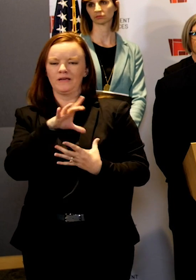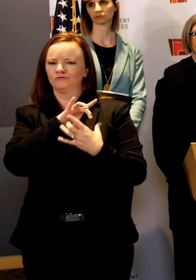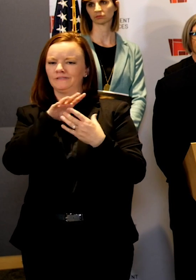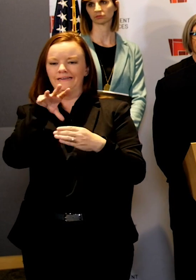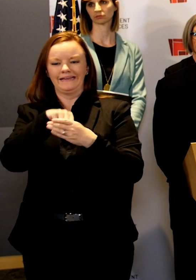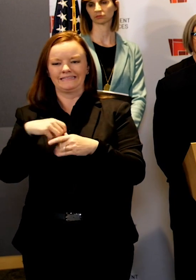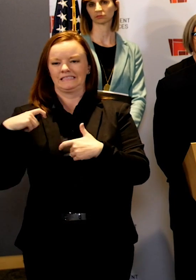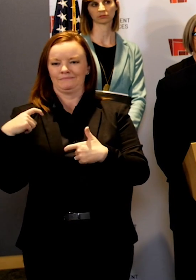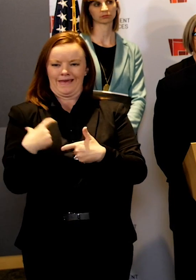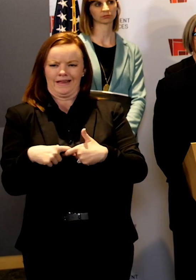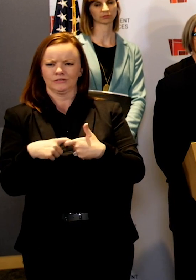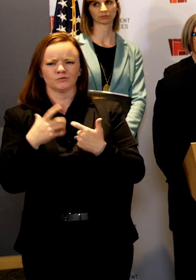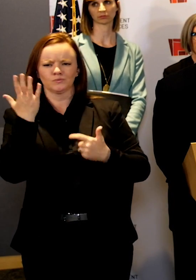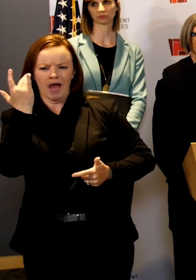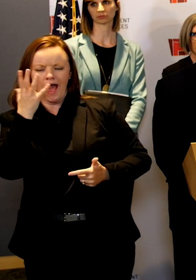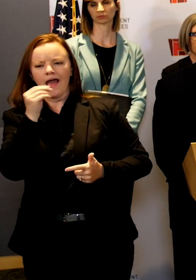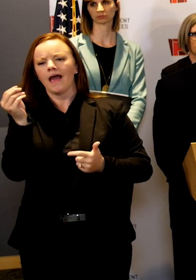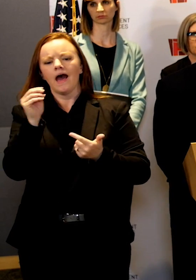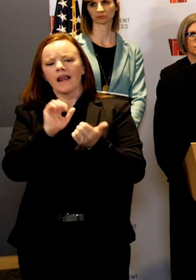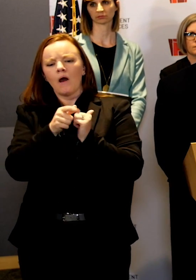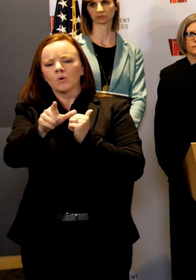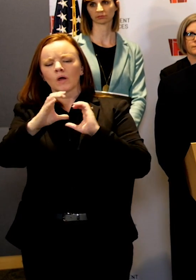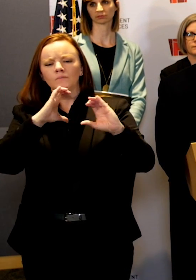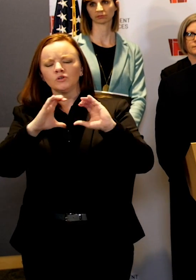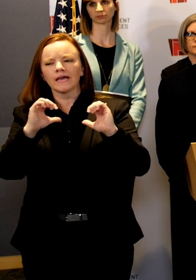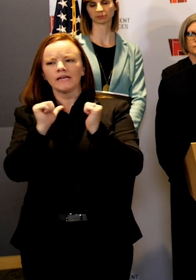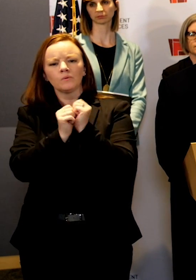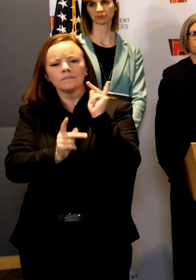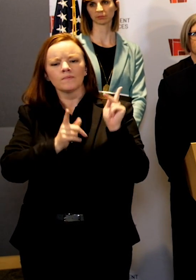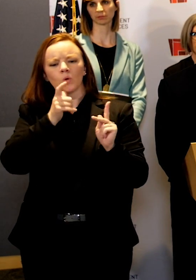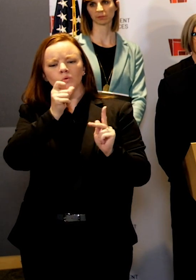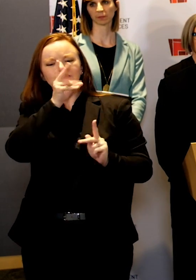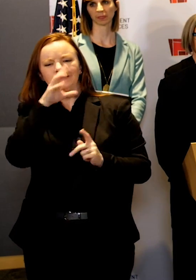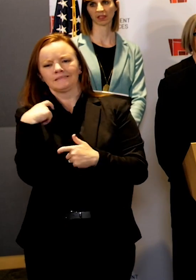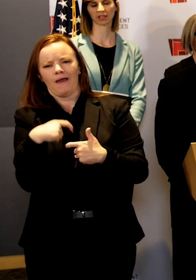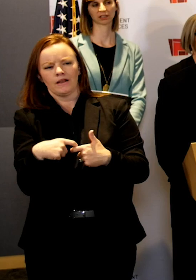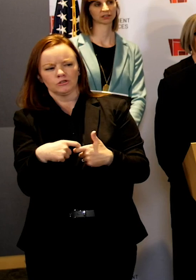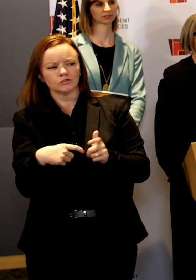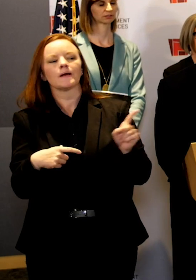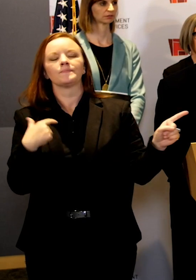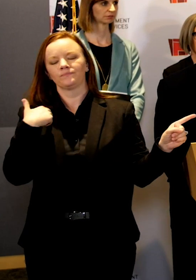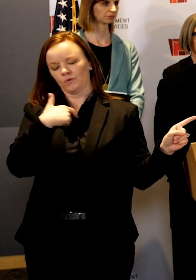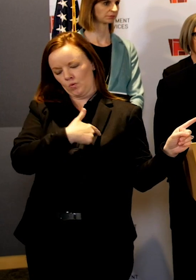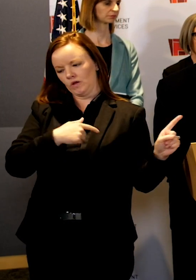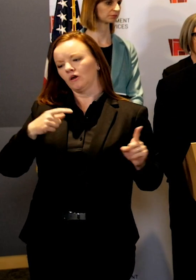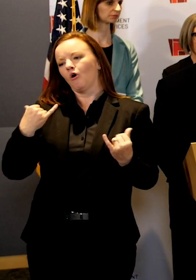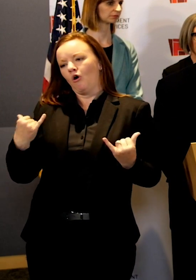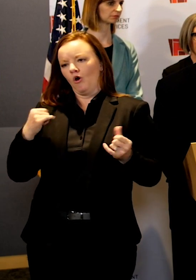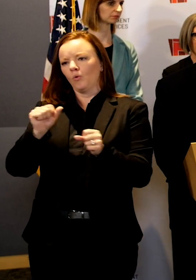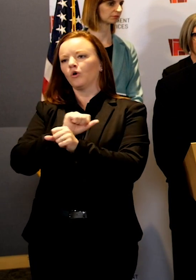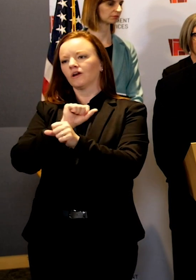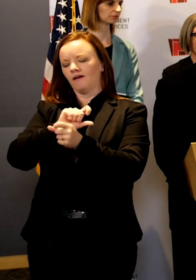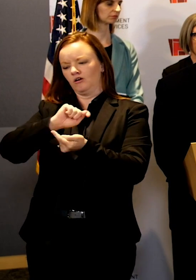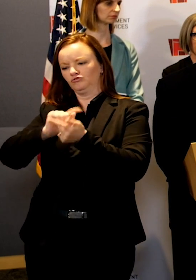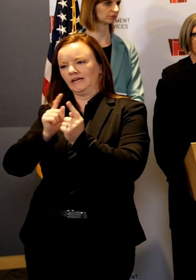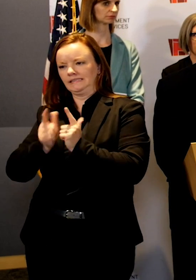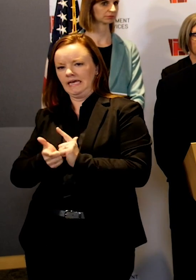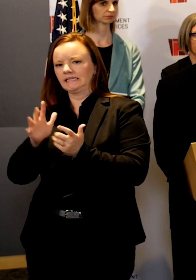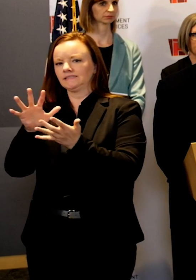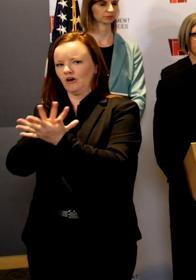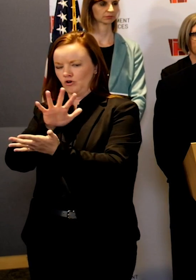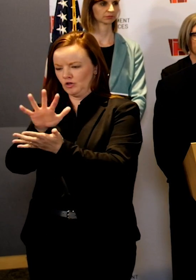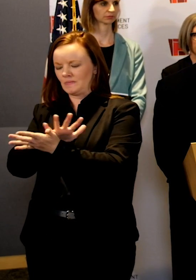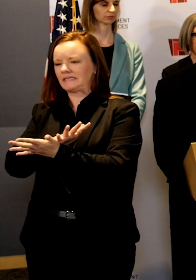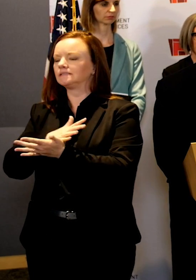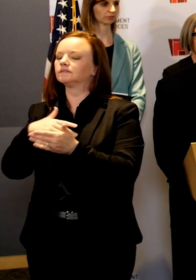doing to communicate with people who speak predominantly Spanish? We are working on trying to get it translated to Spanish. This has